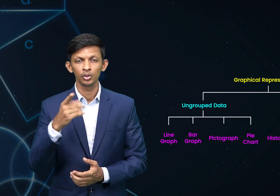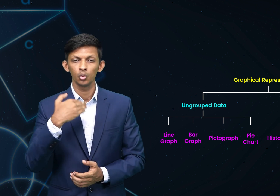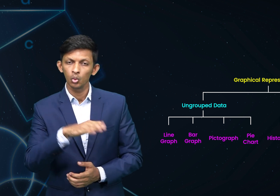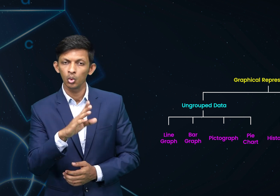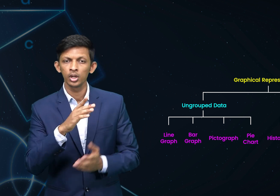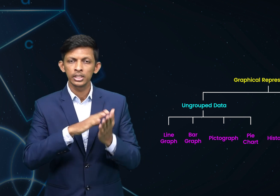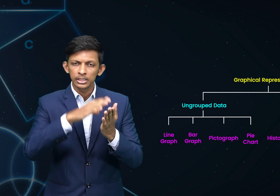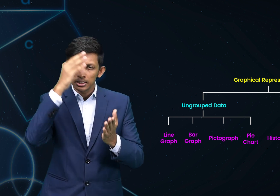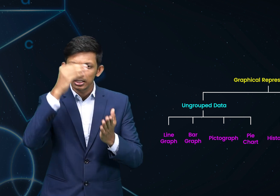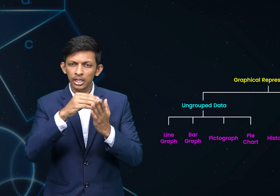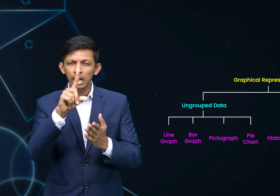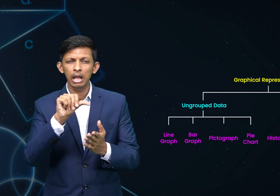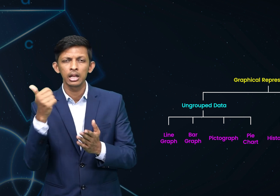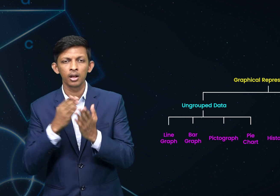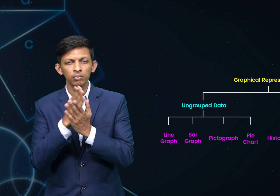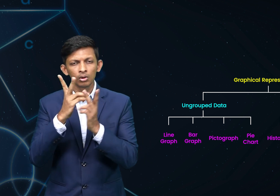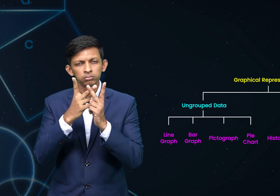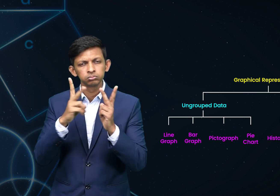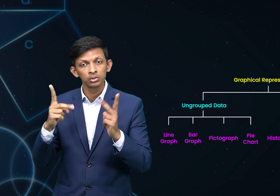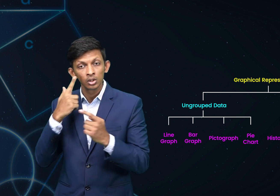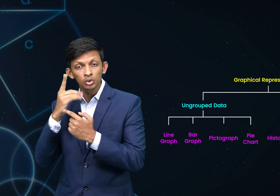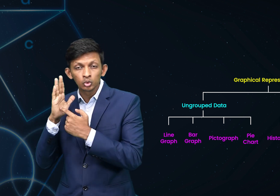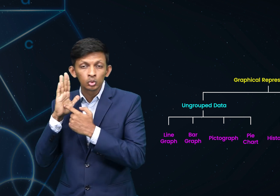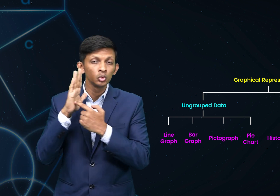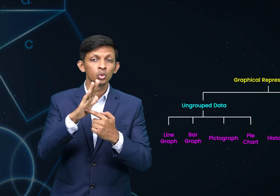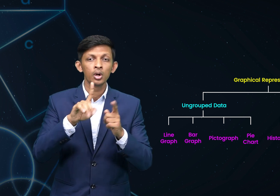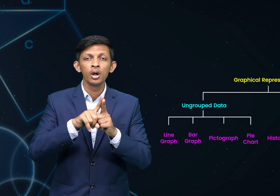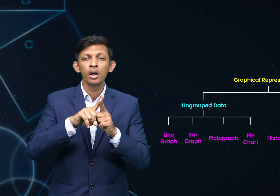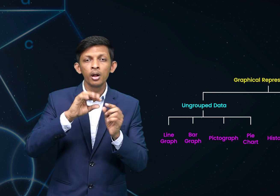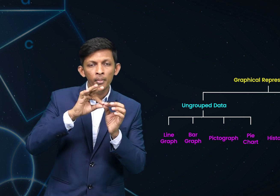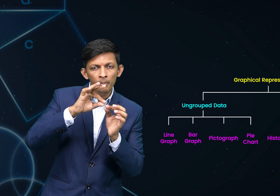You will learn the other type of representations in the higher classes.